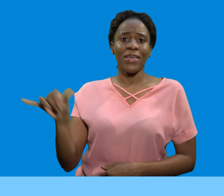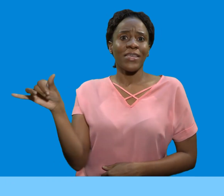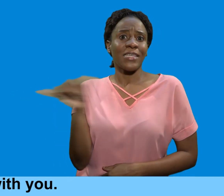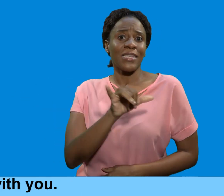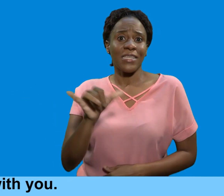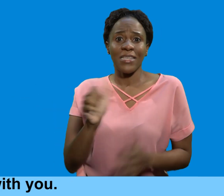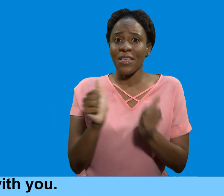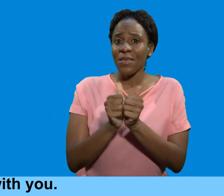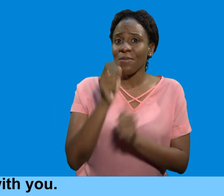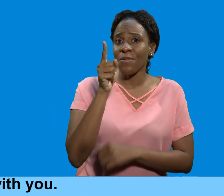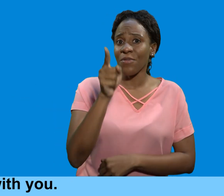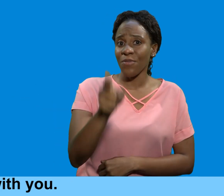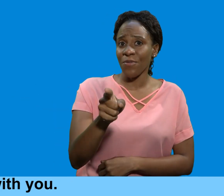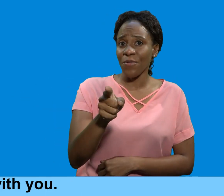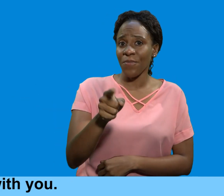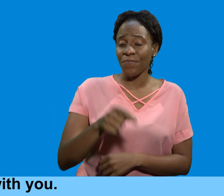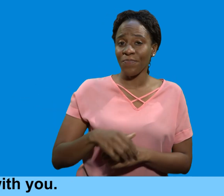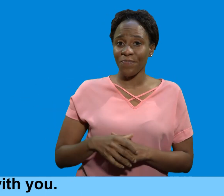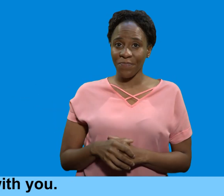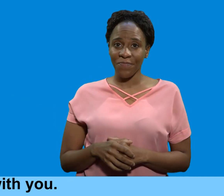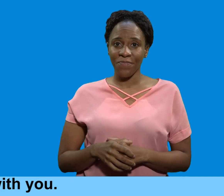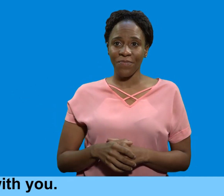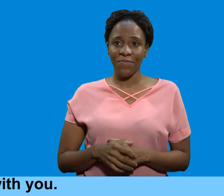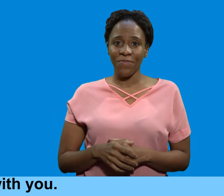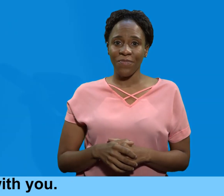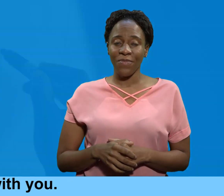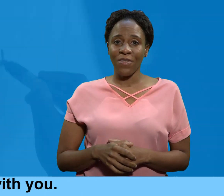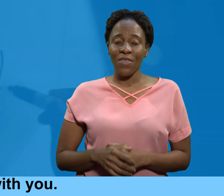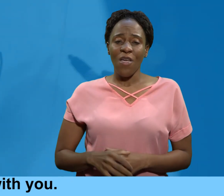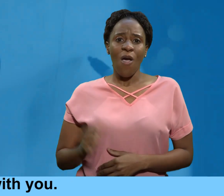Wow! It's the same with you.